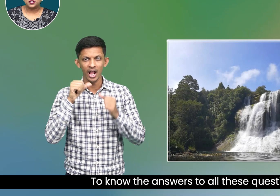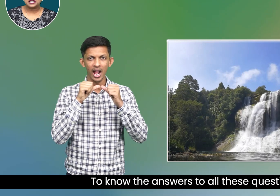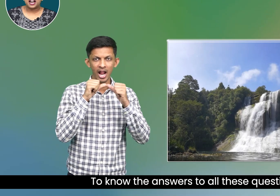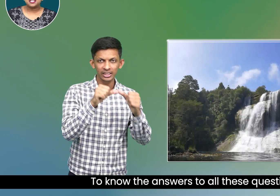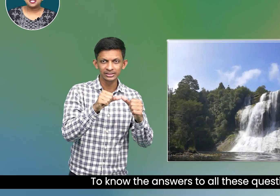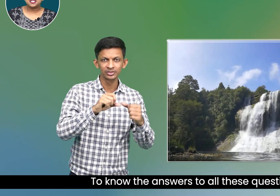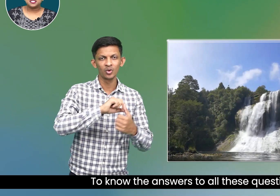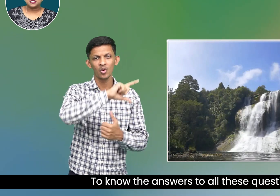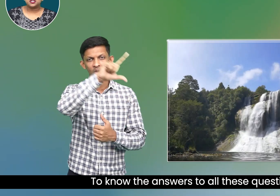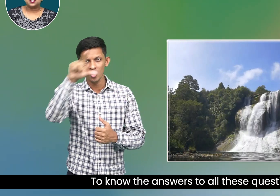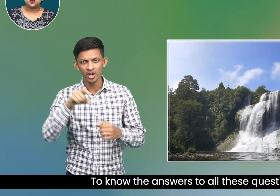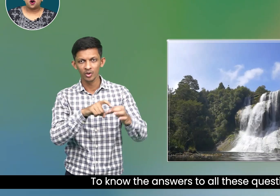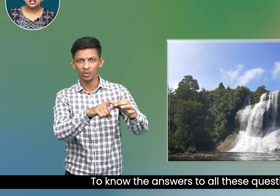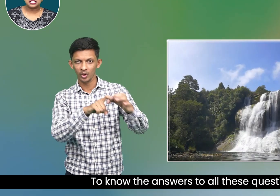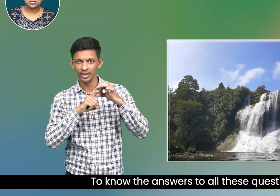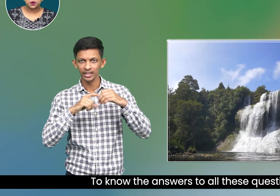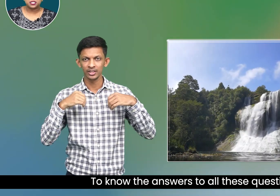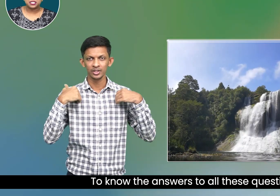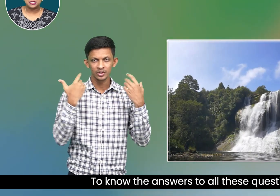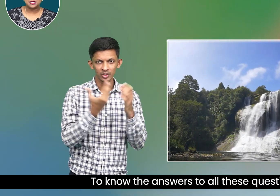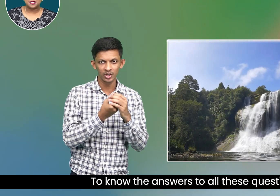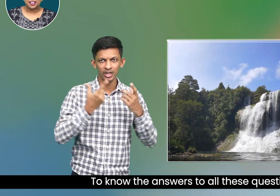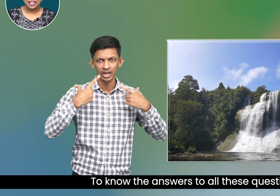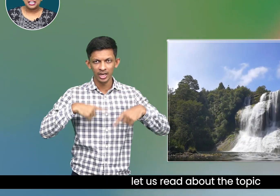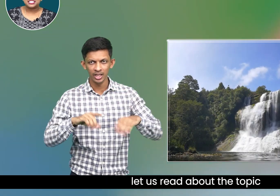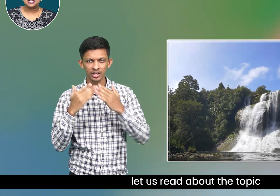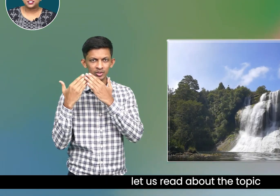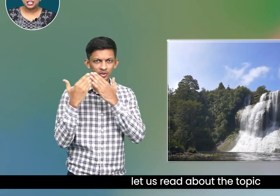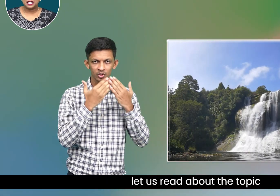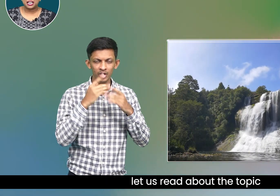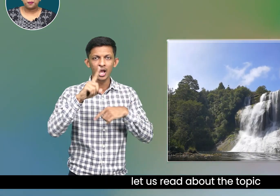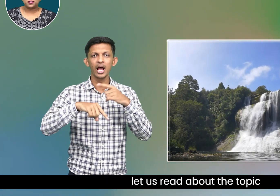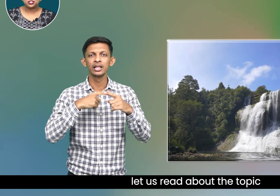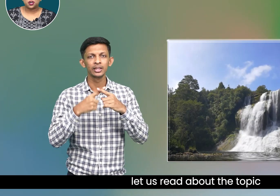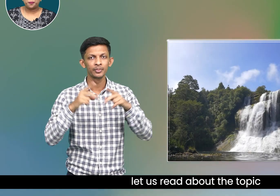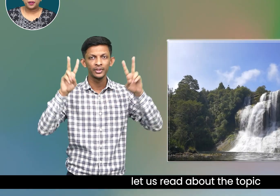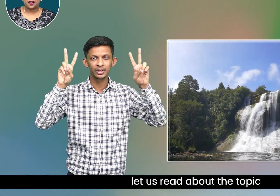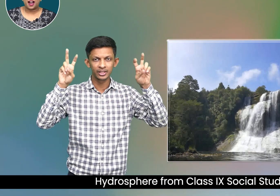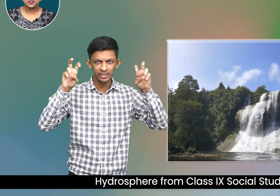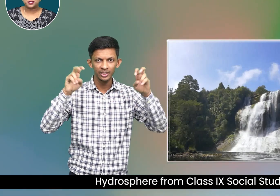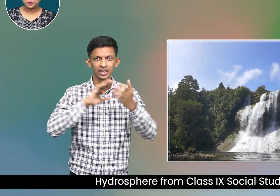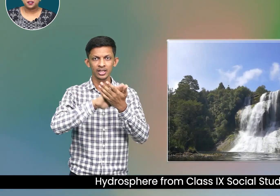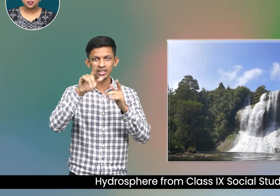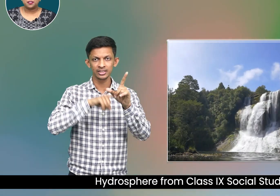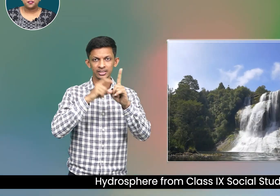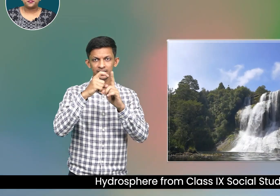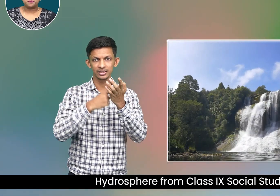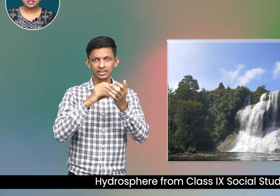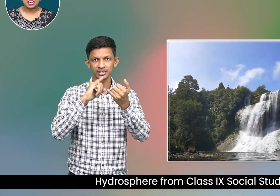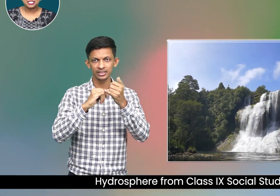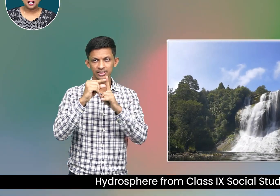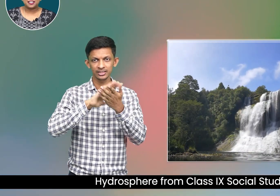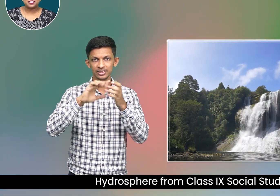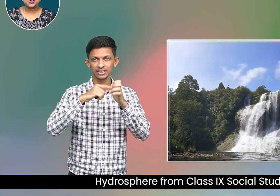To know the answers to all these questions, let us read about the topic Hydrosphere